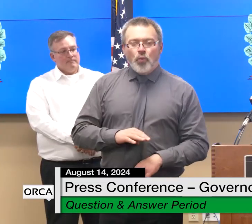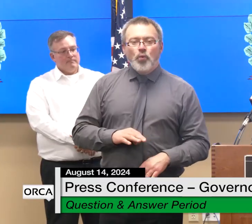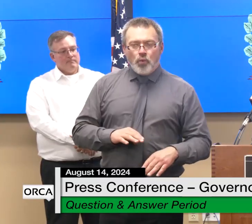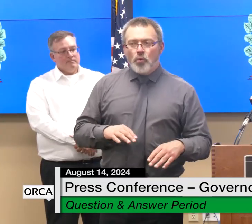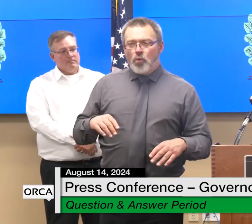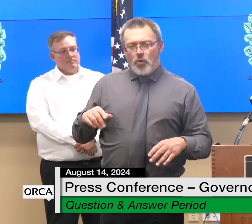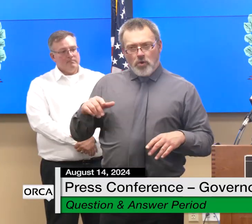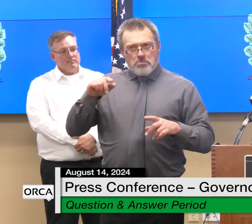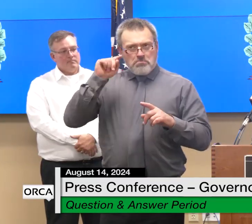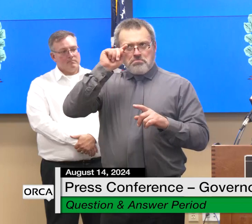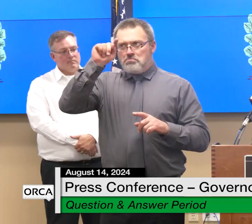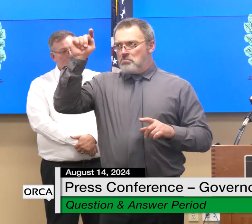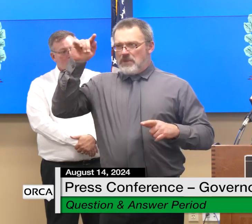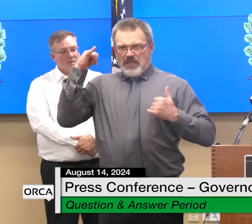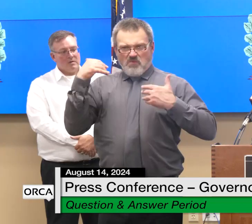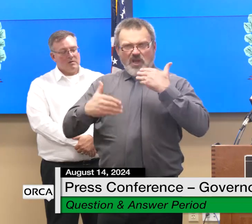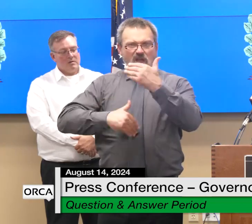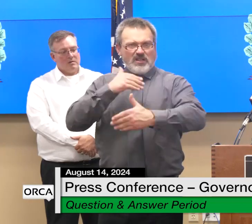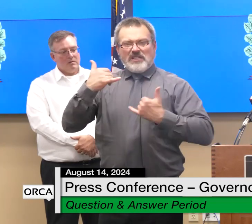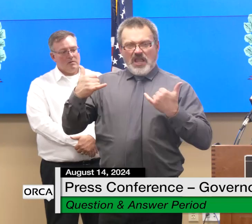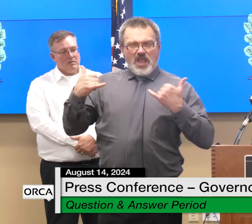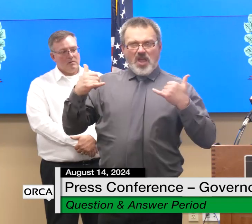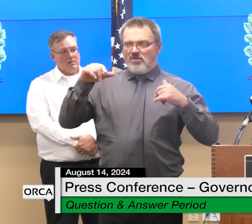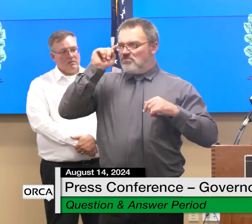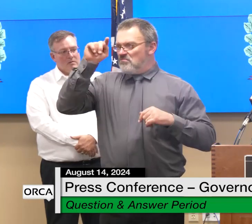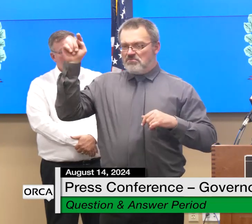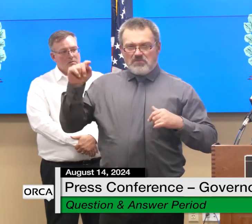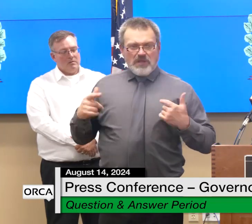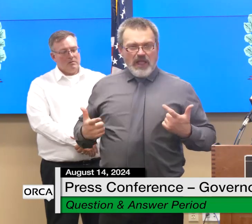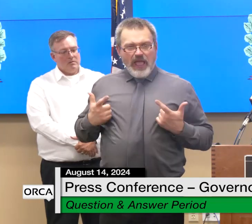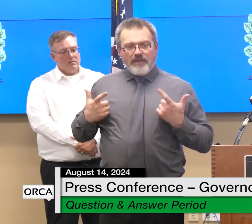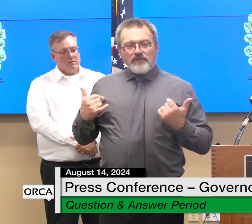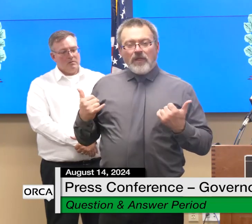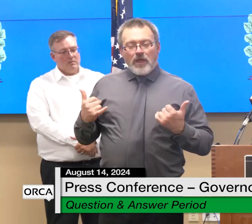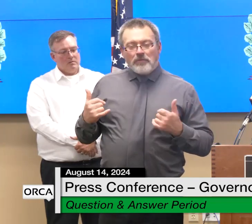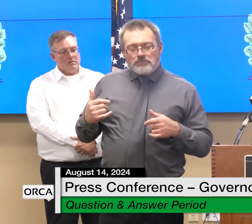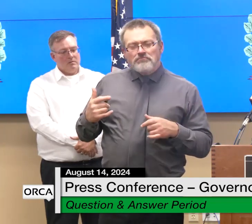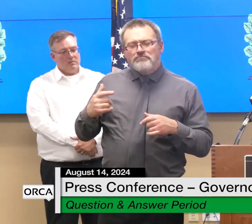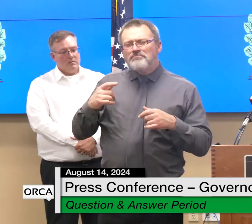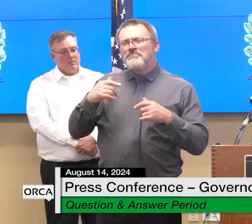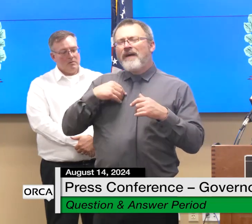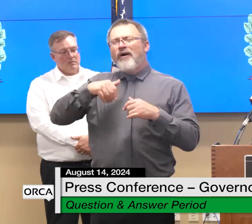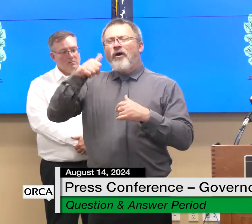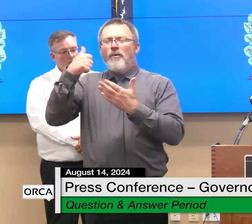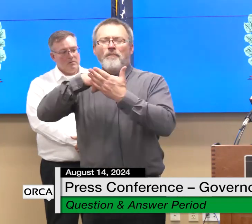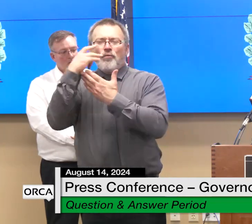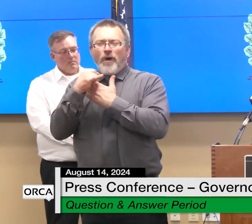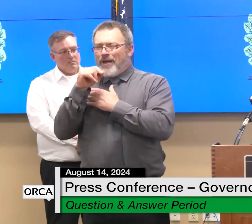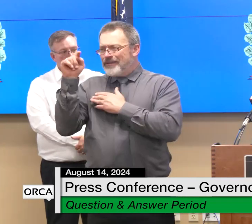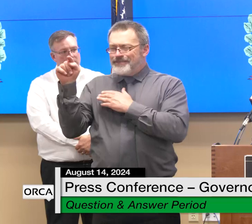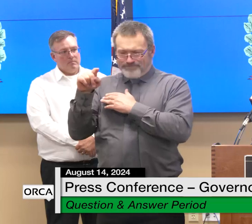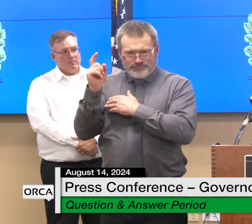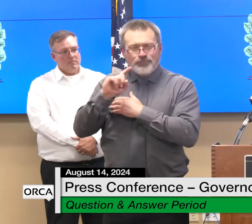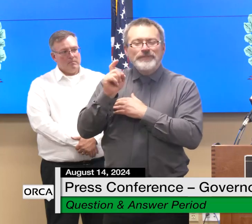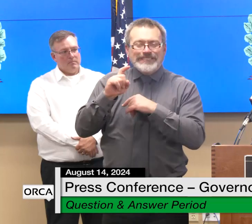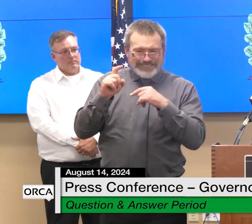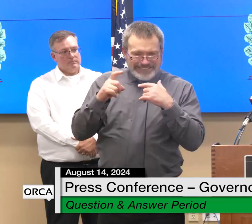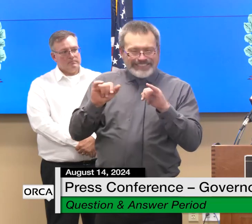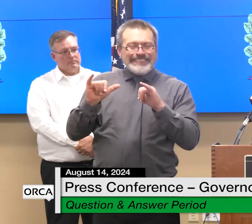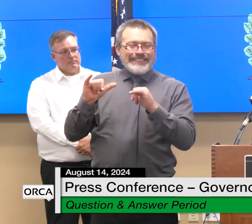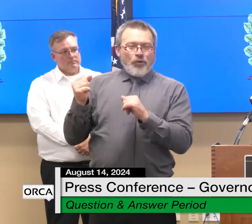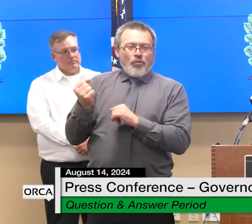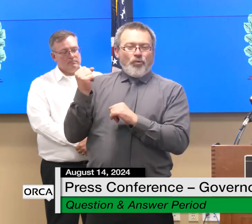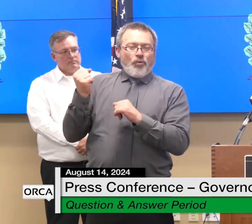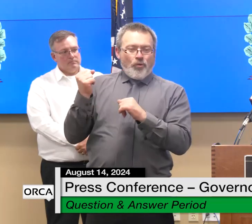So that other work, as you mentioned, still needs to be done. Life and safety obviously comes first,